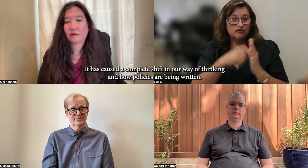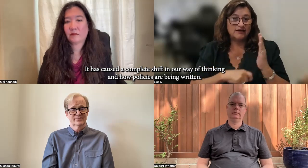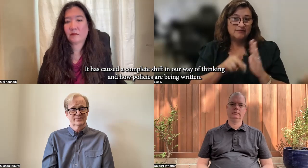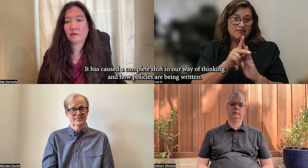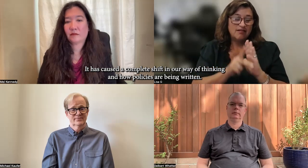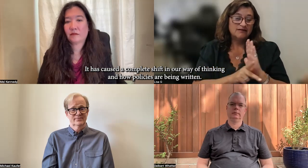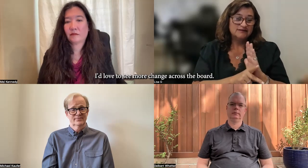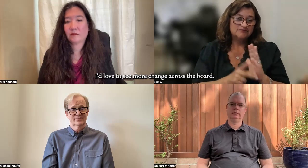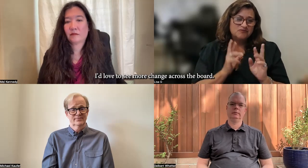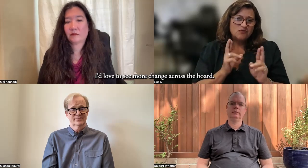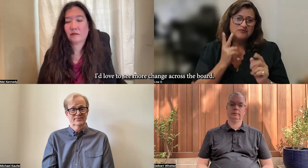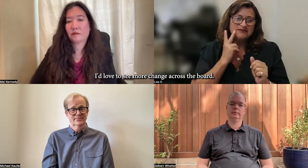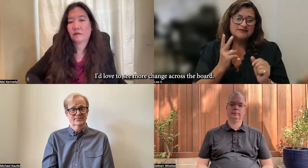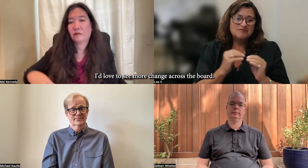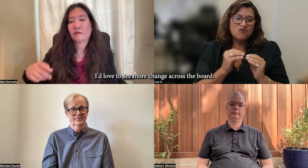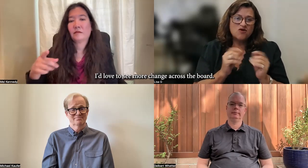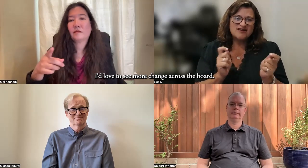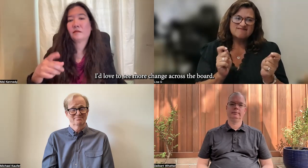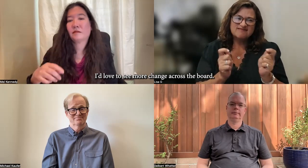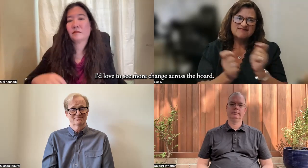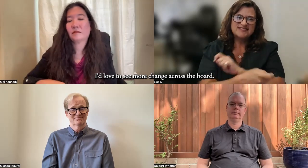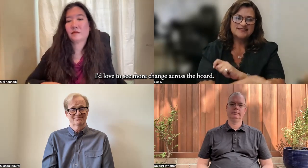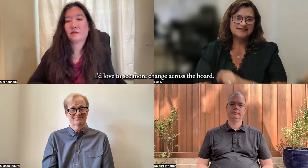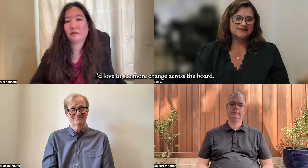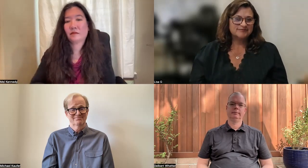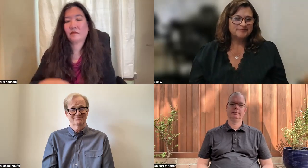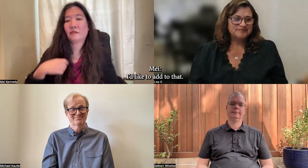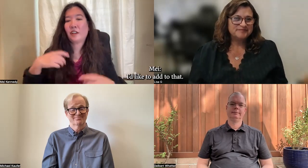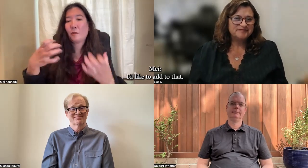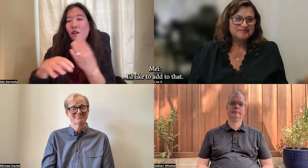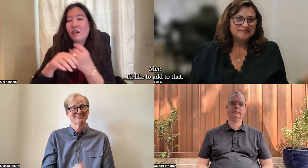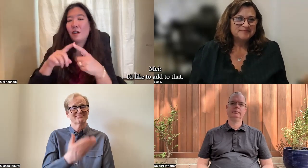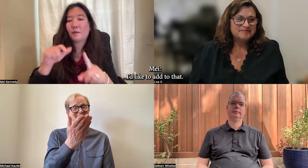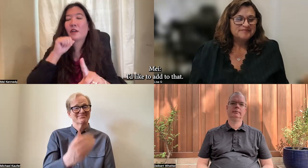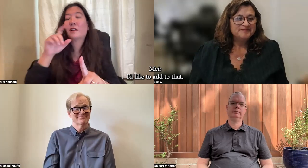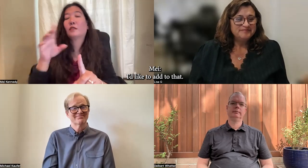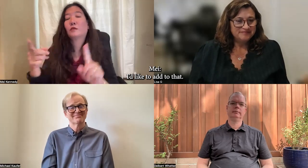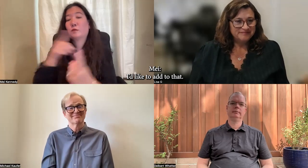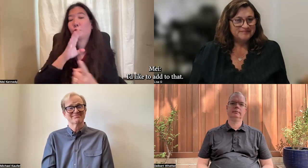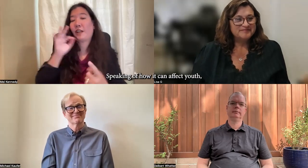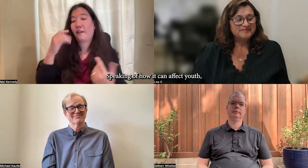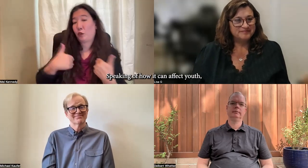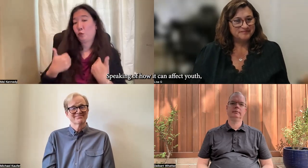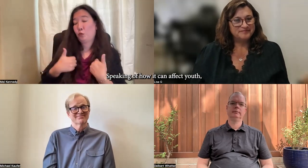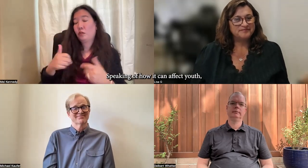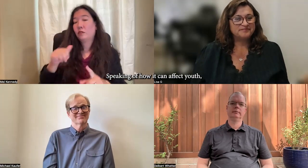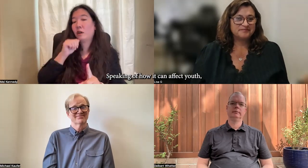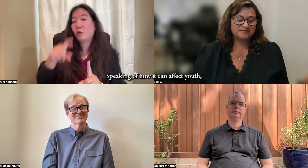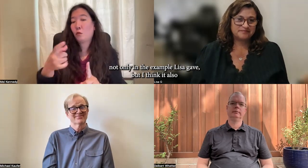and how policies are being written. I'd love to see more change across the board. I'd like to add to that, speaking of how it can